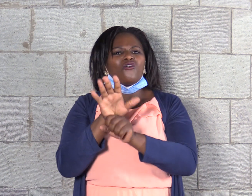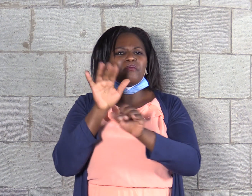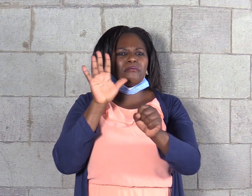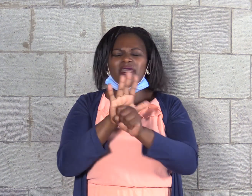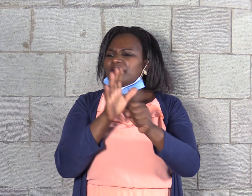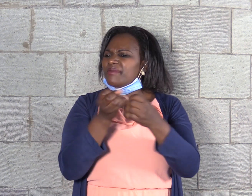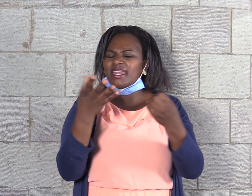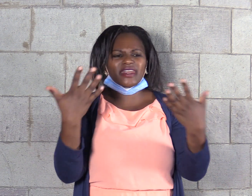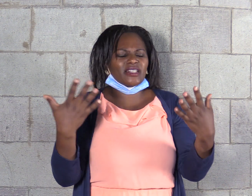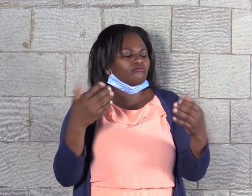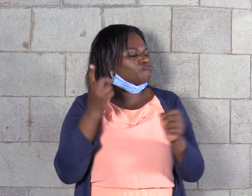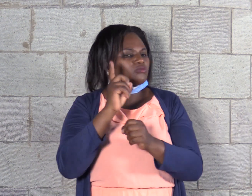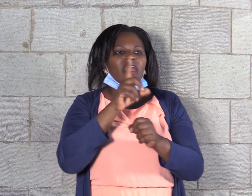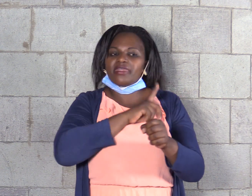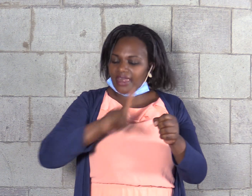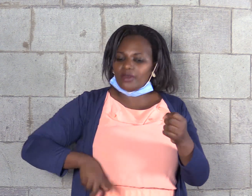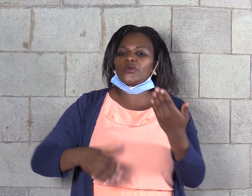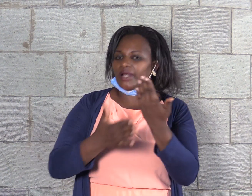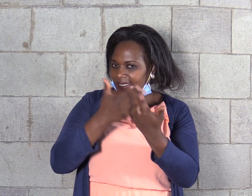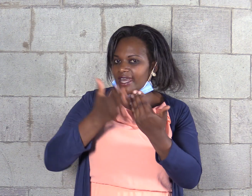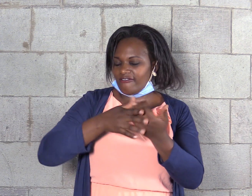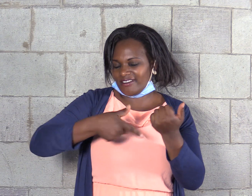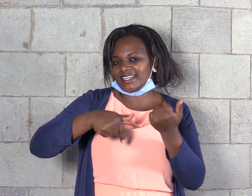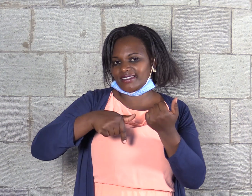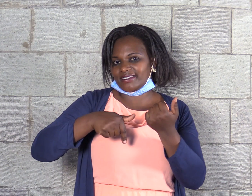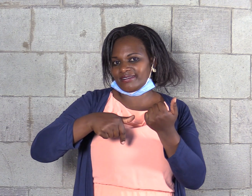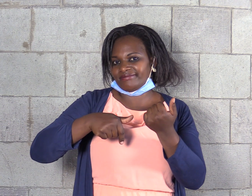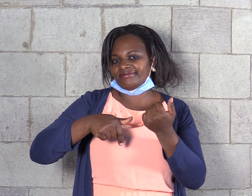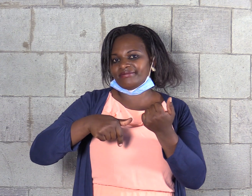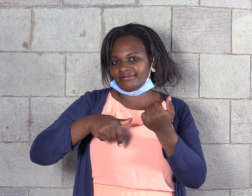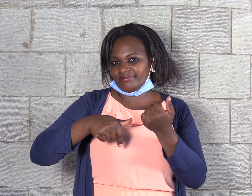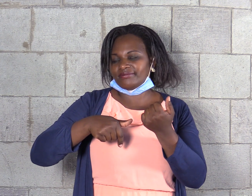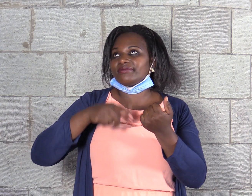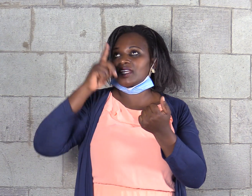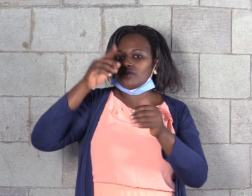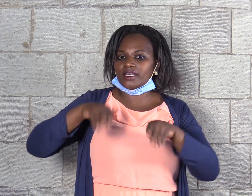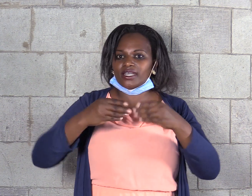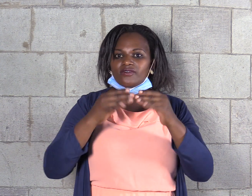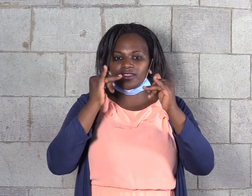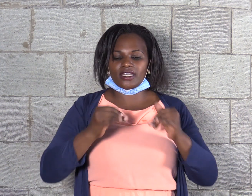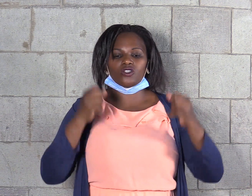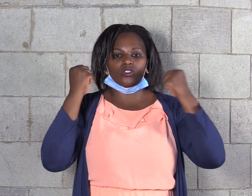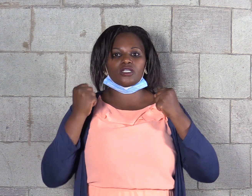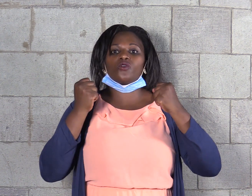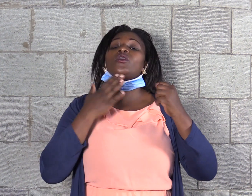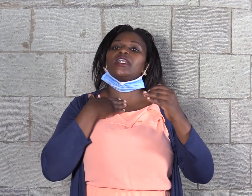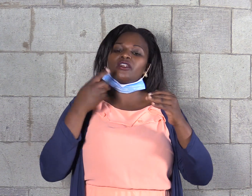things, because the Lord will take care of us. He will give us the new strength that we need for today and for